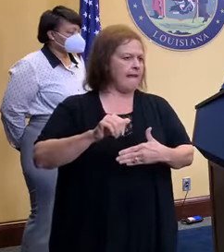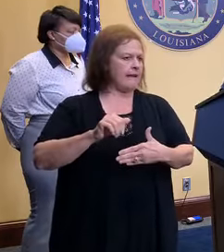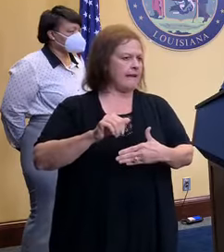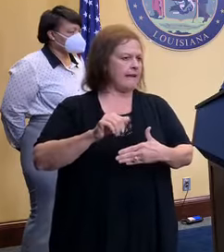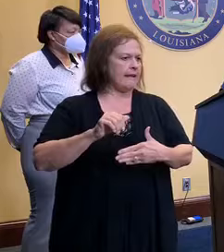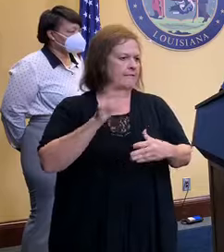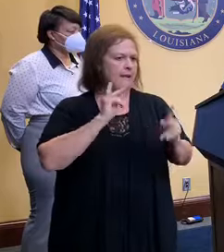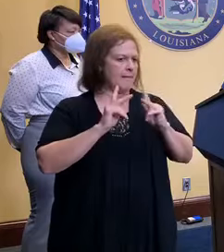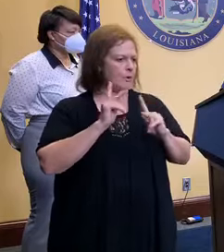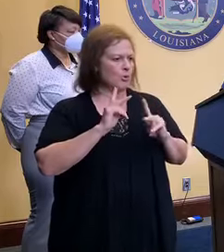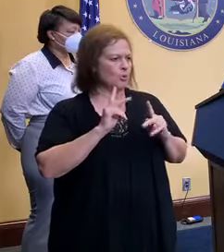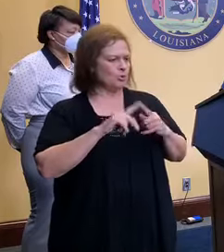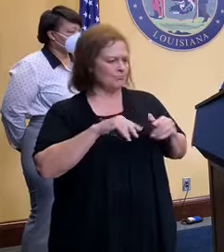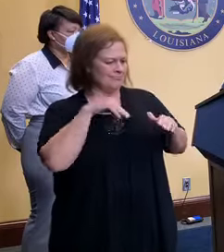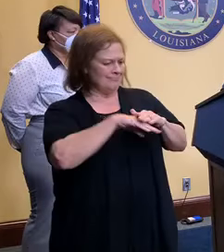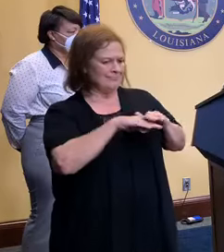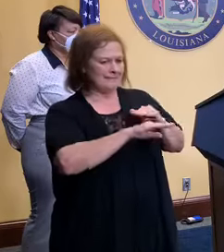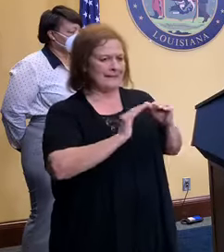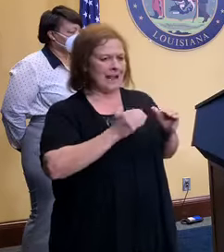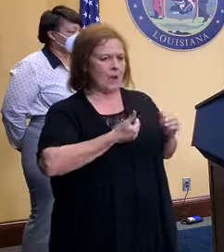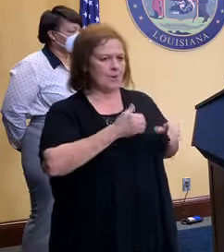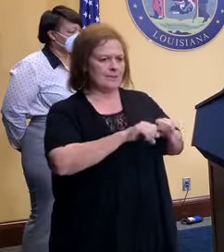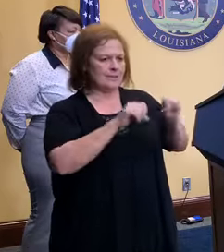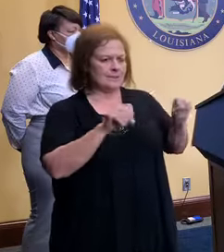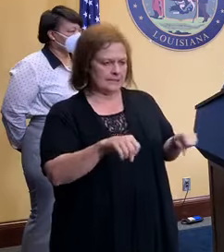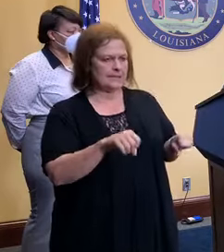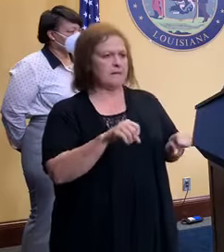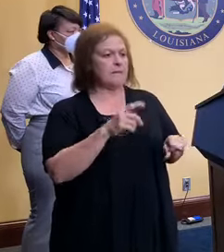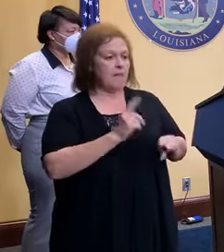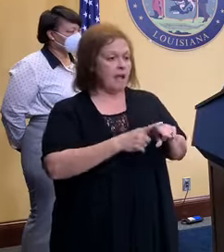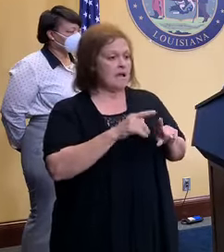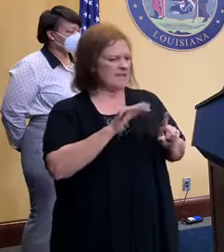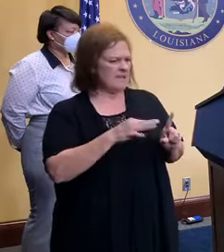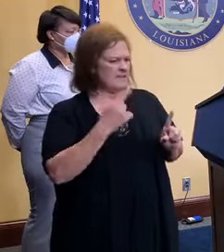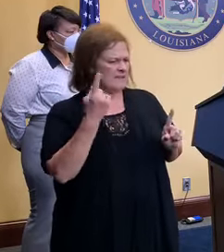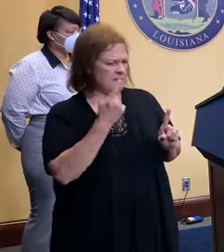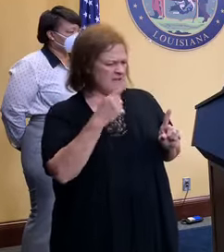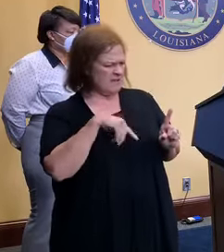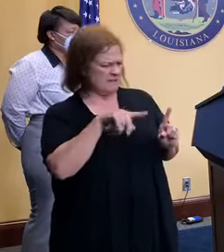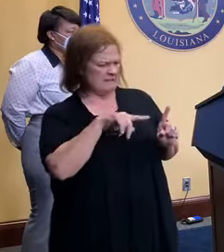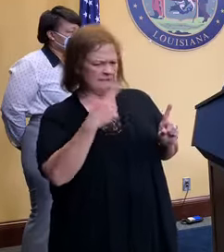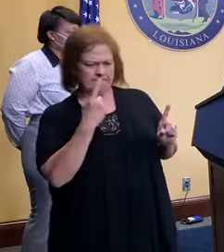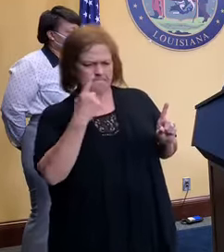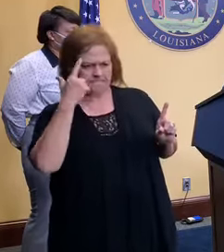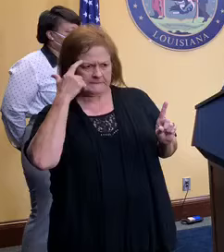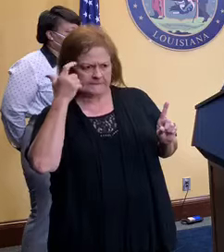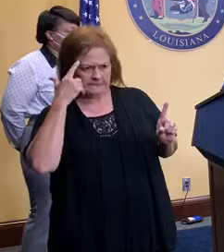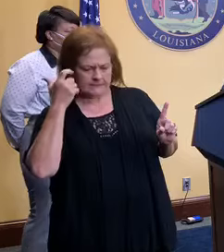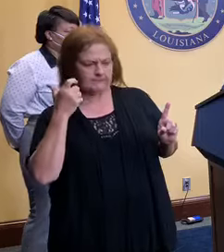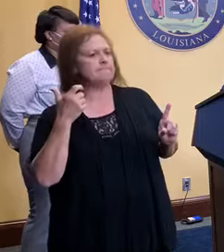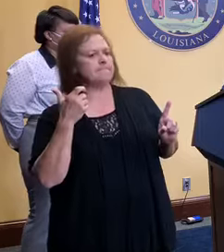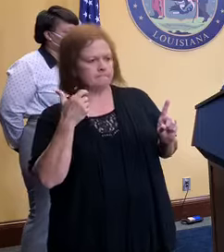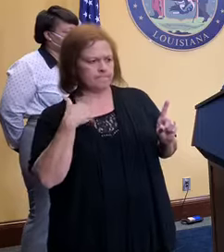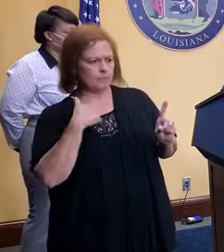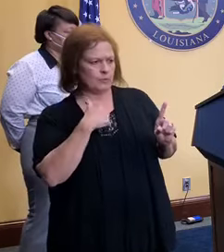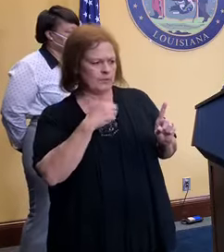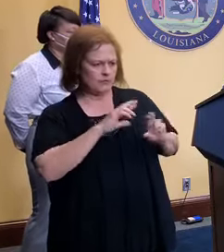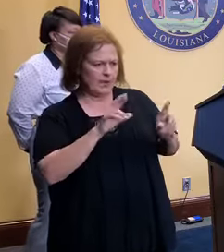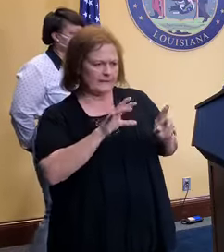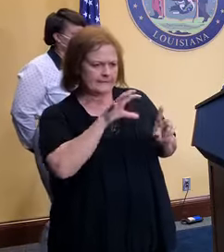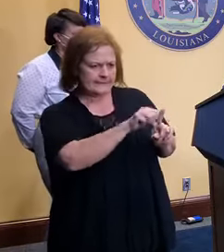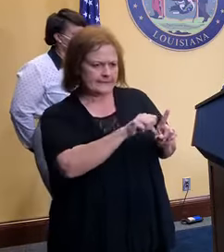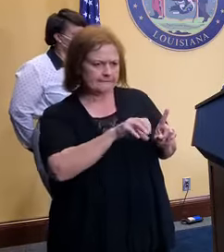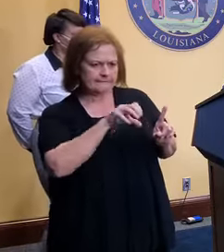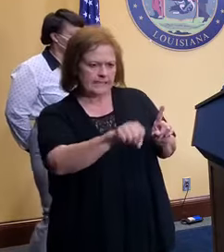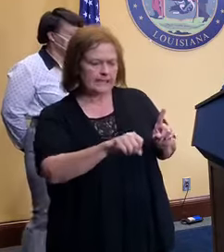users are able to access, and we're flagging the things that are suspicious to us, and we have great interaction with them. As it